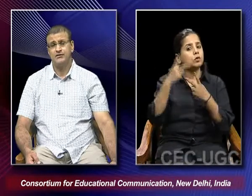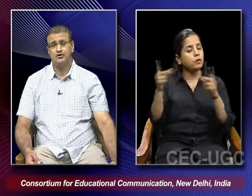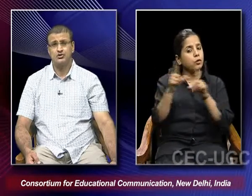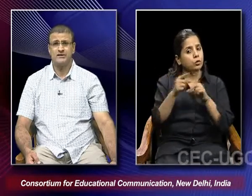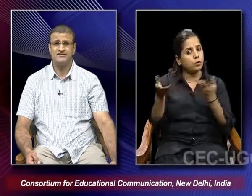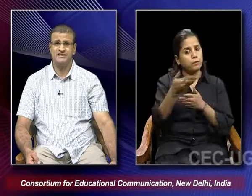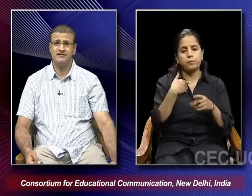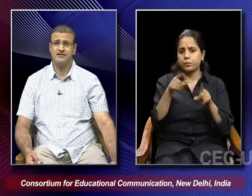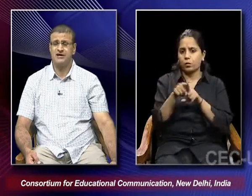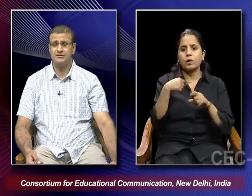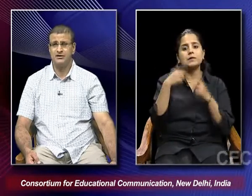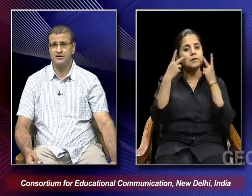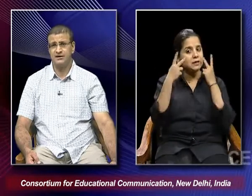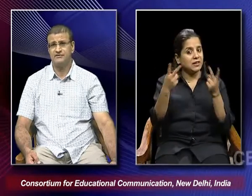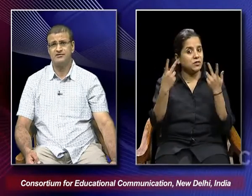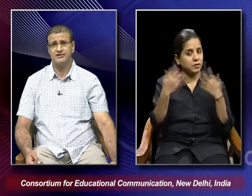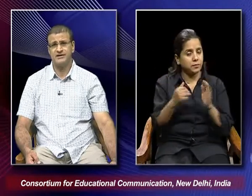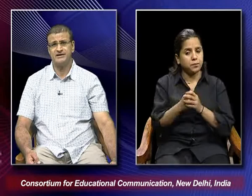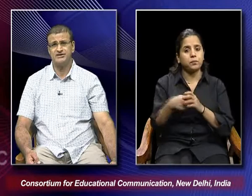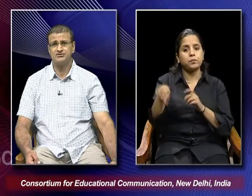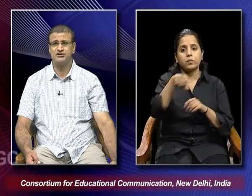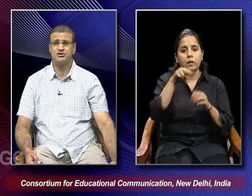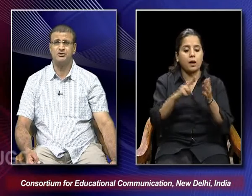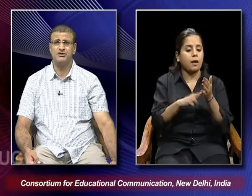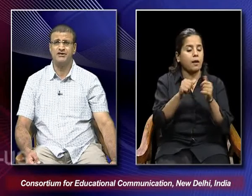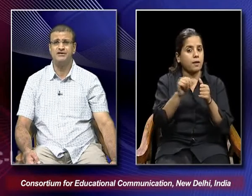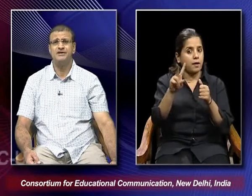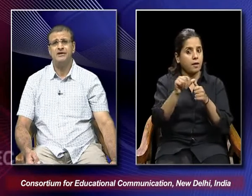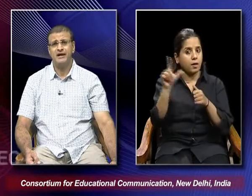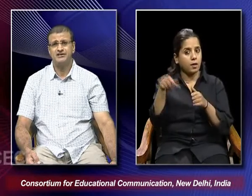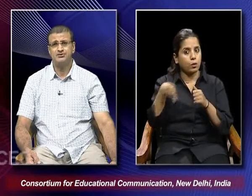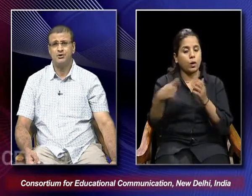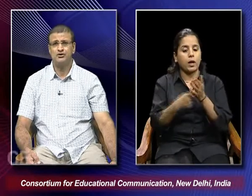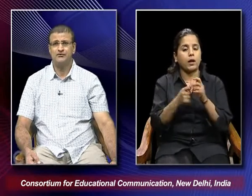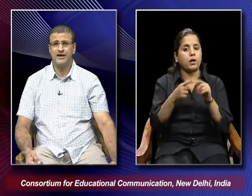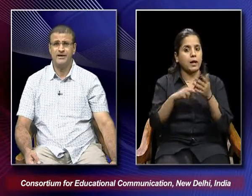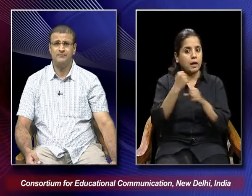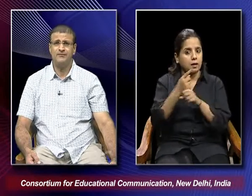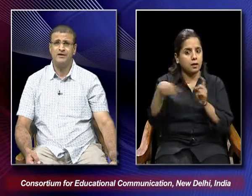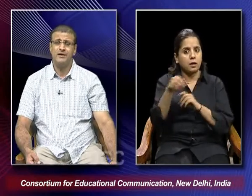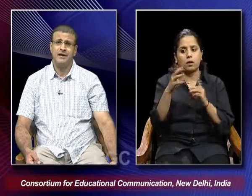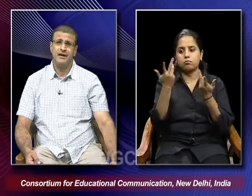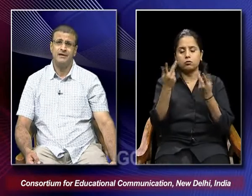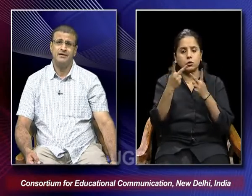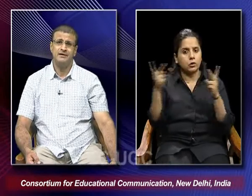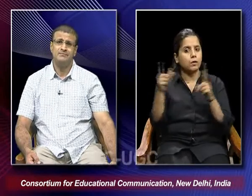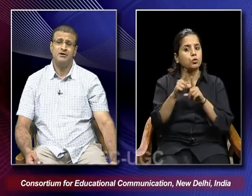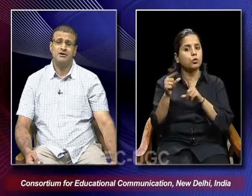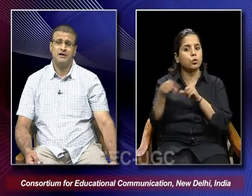we also have seen that how the naval ratings which mutinied at this point of time,